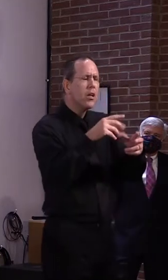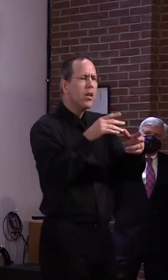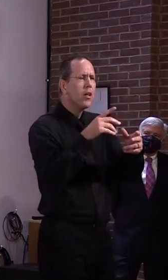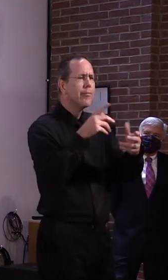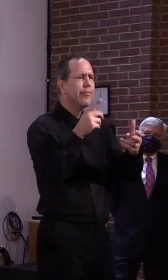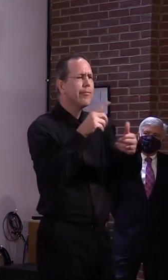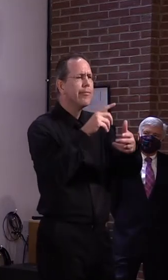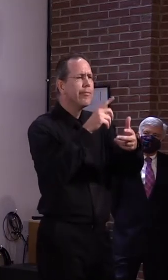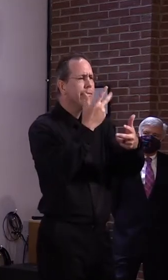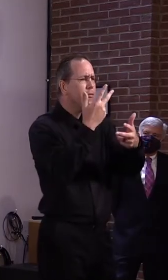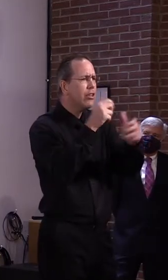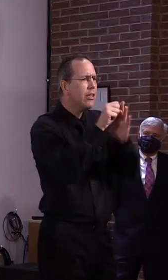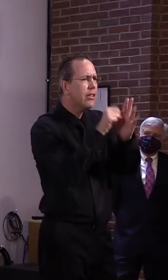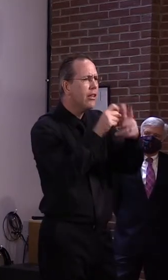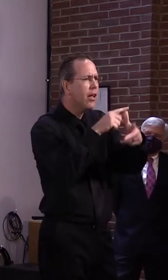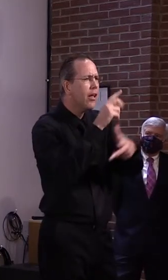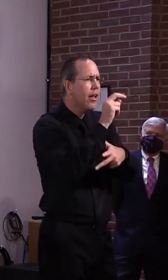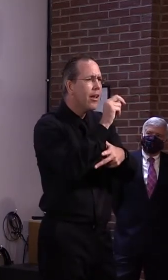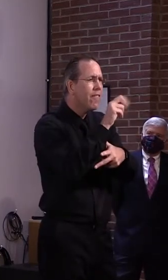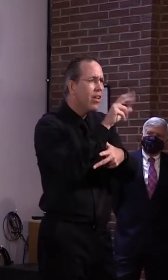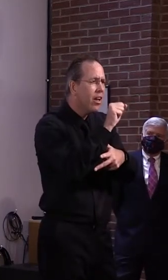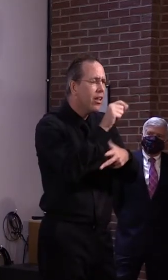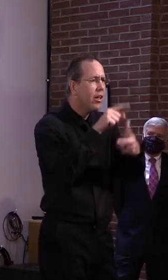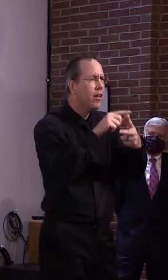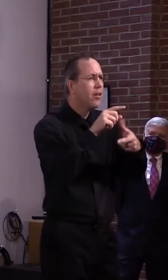Could you comment on it? Yeah, I believe that there was a